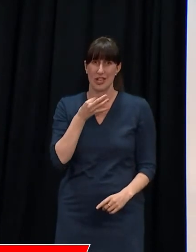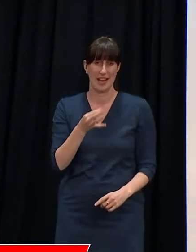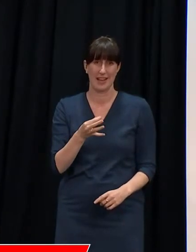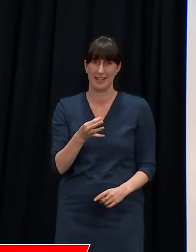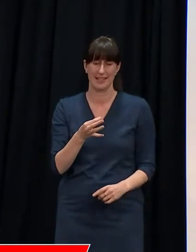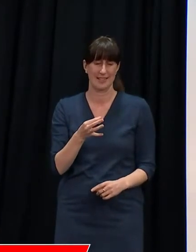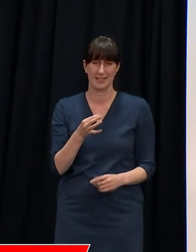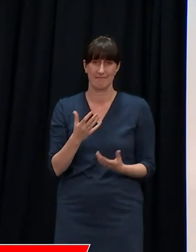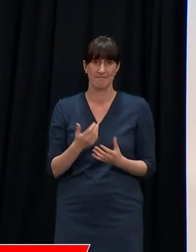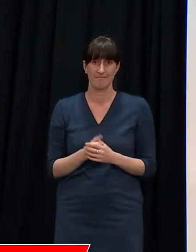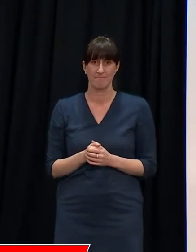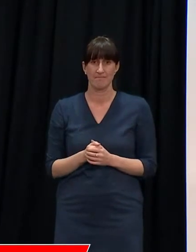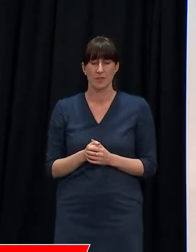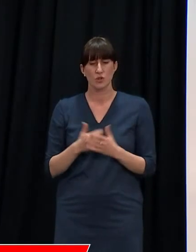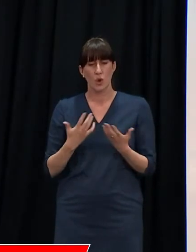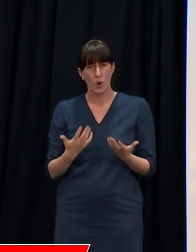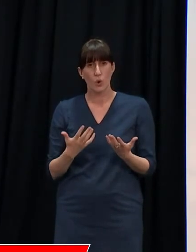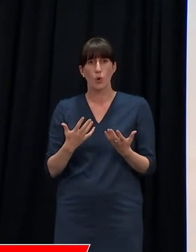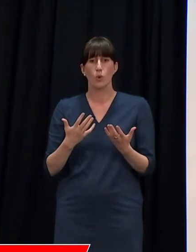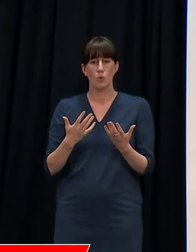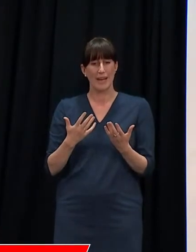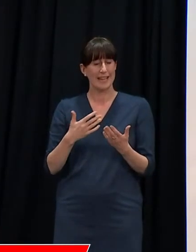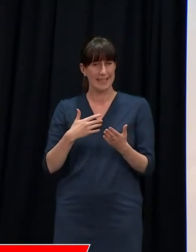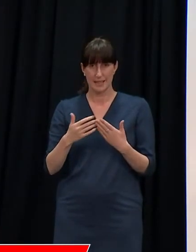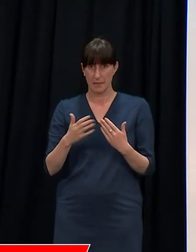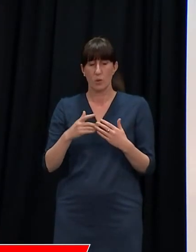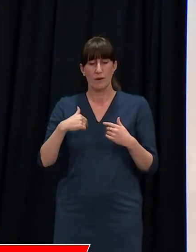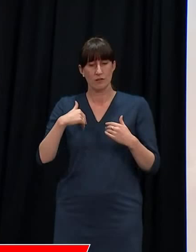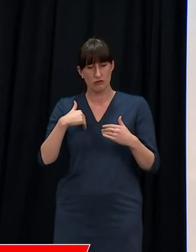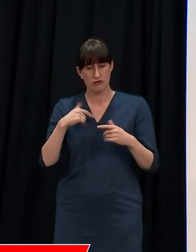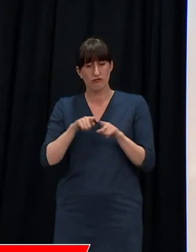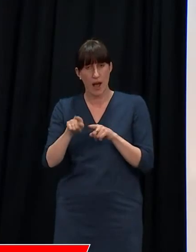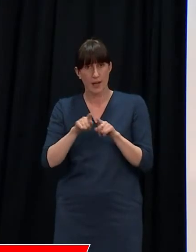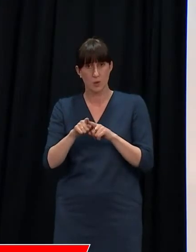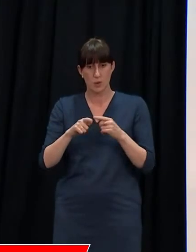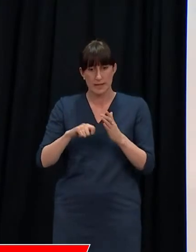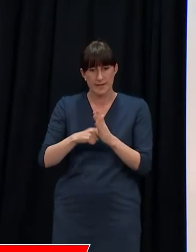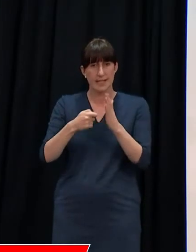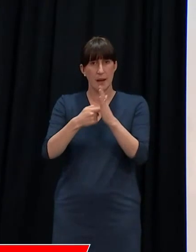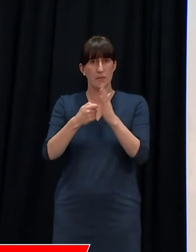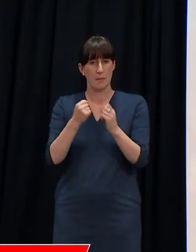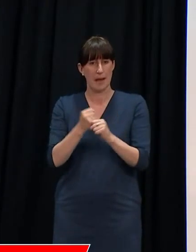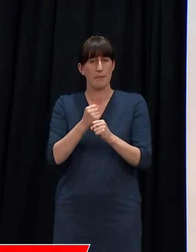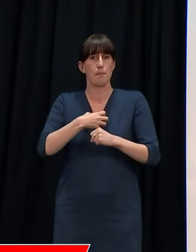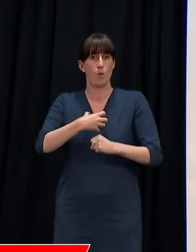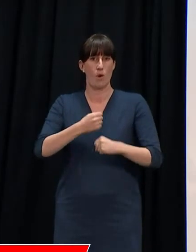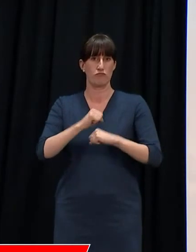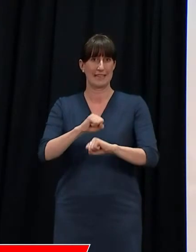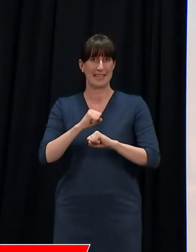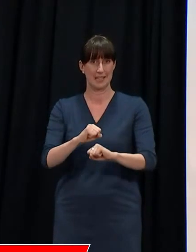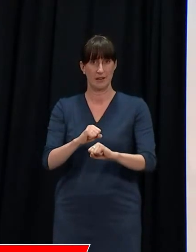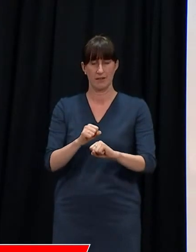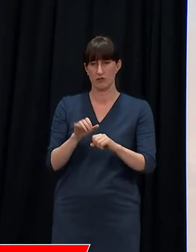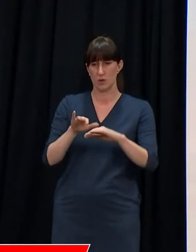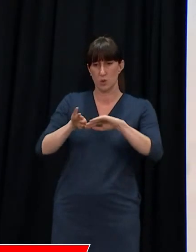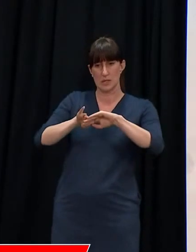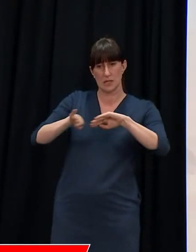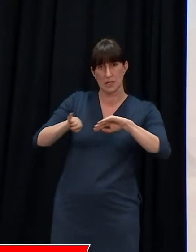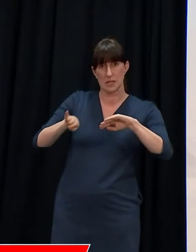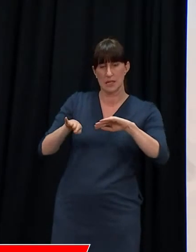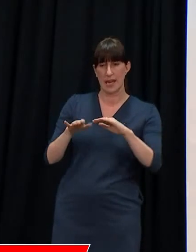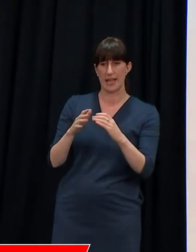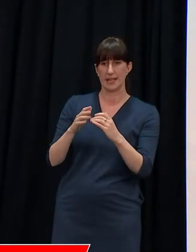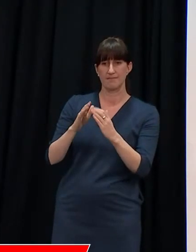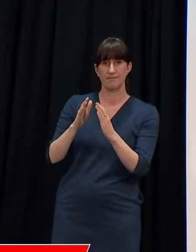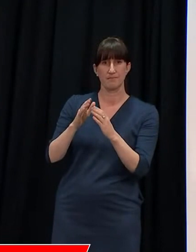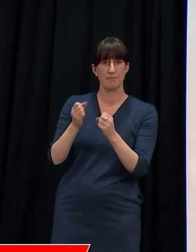taken. Further work's been undertaken to seal the public part of the atrium from the hotel lobby. Further work's also being done to